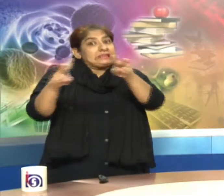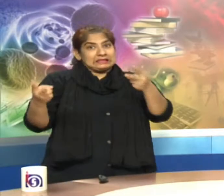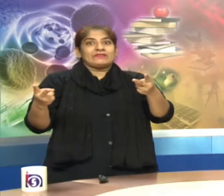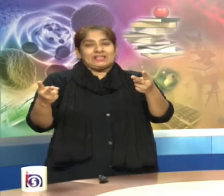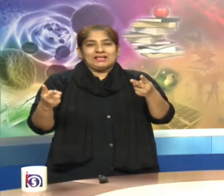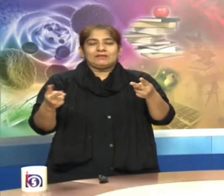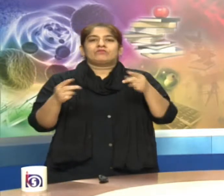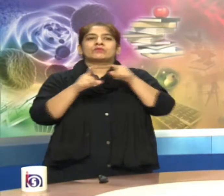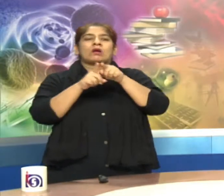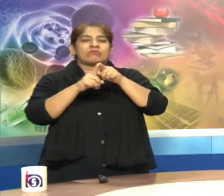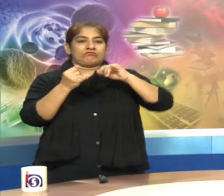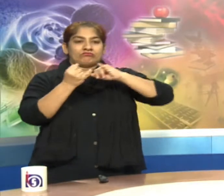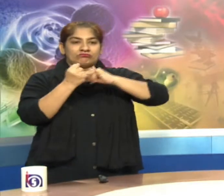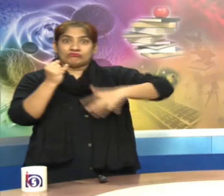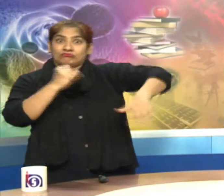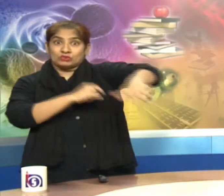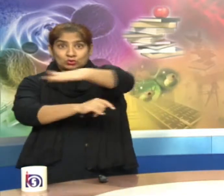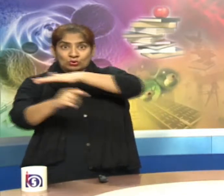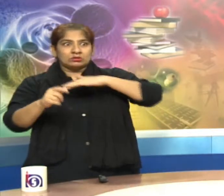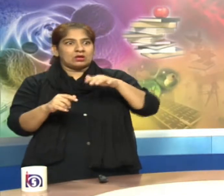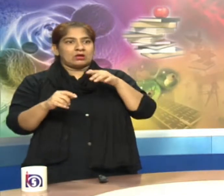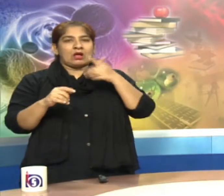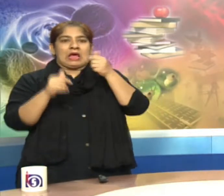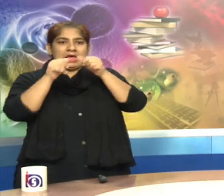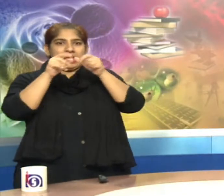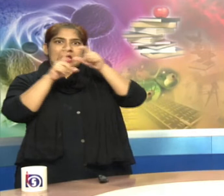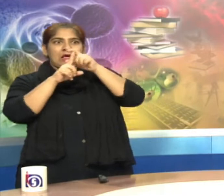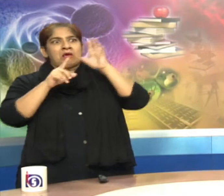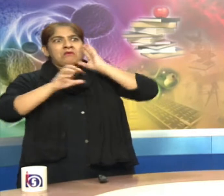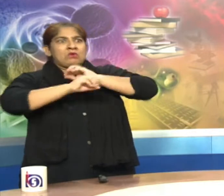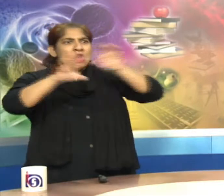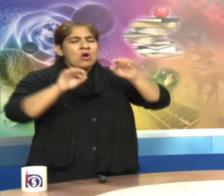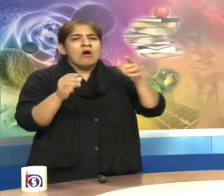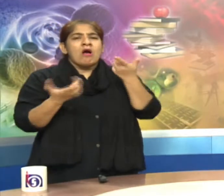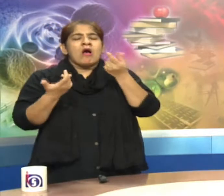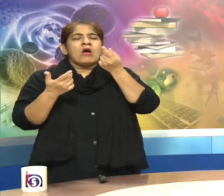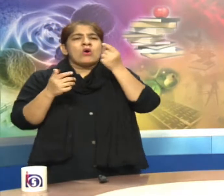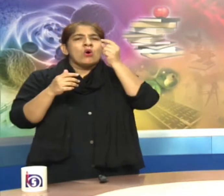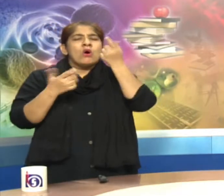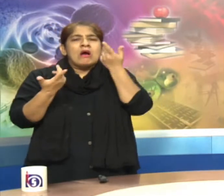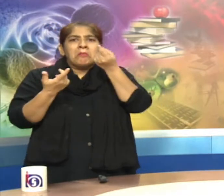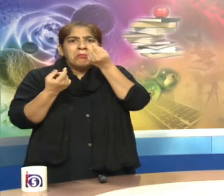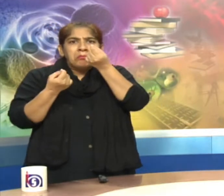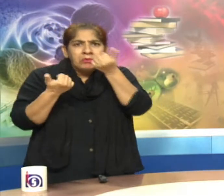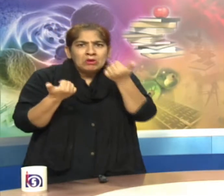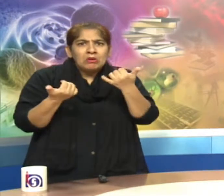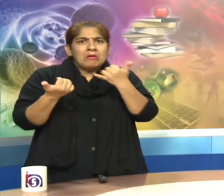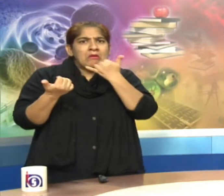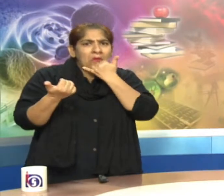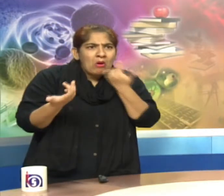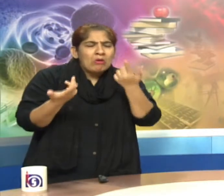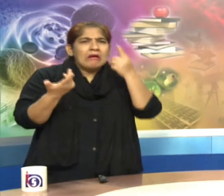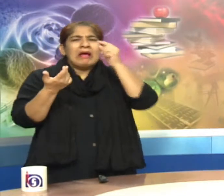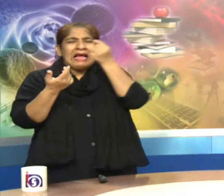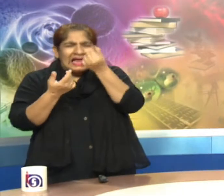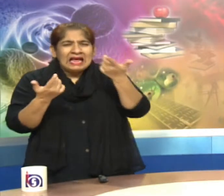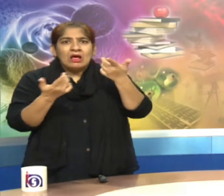We already discussed the 3 limitations. Now we are talking about the society and how does it